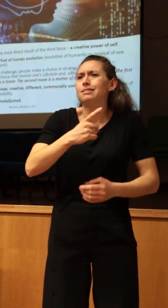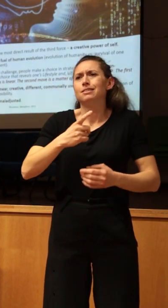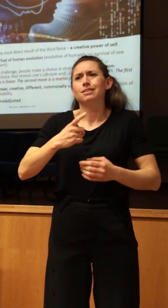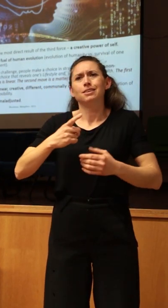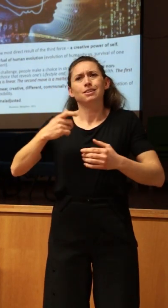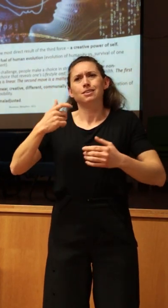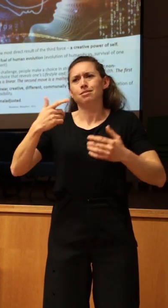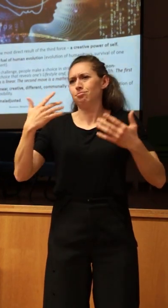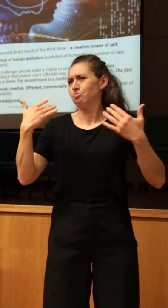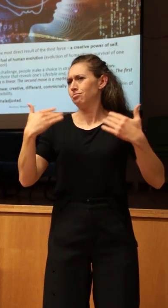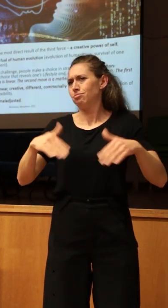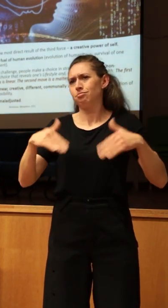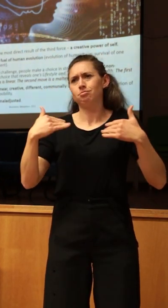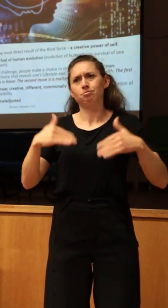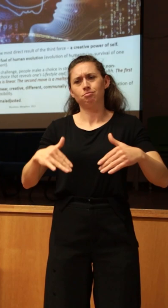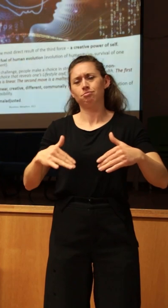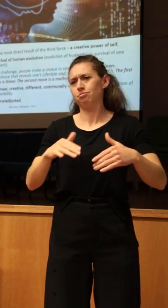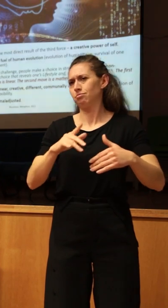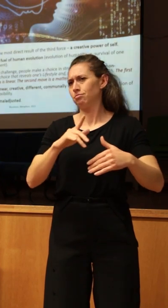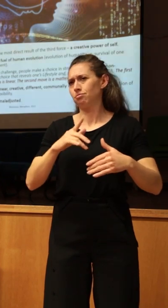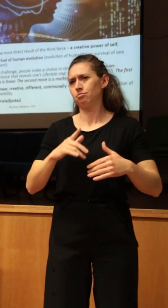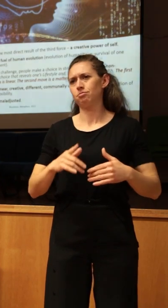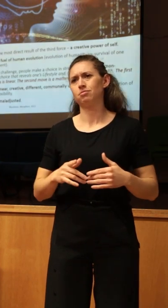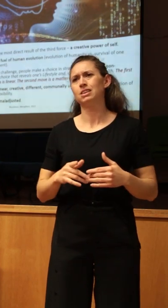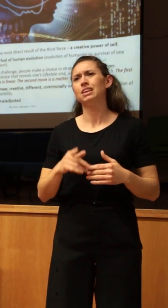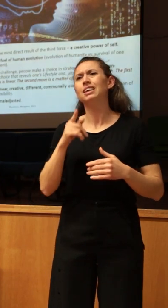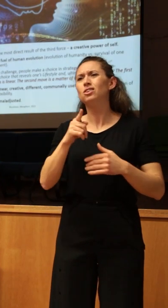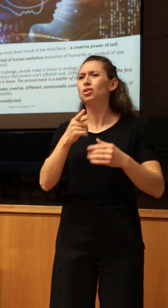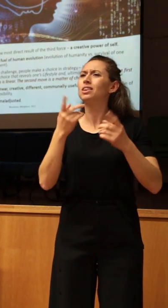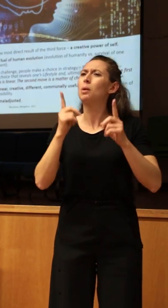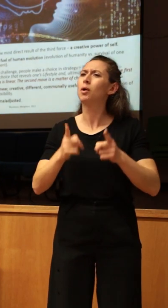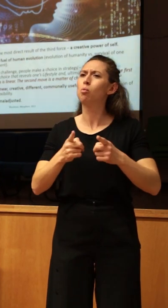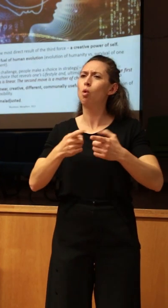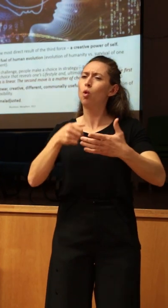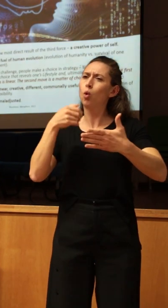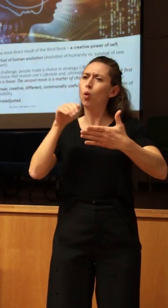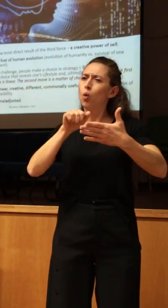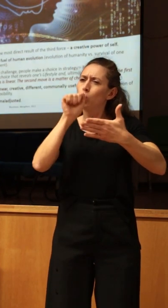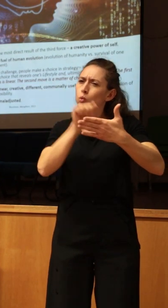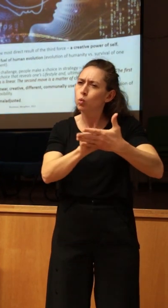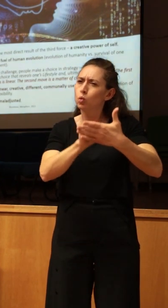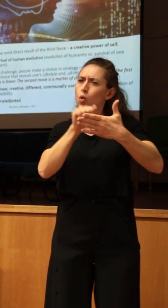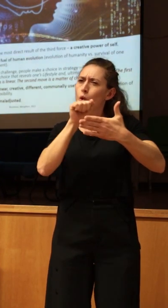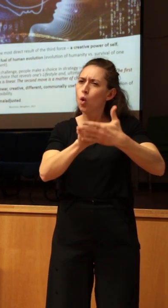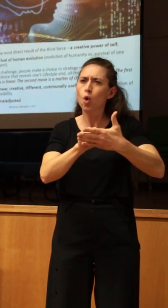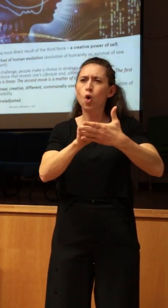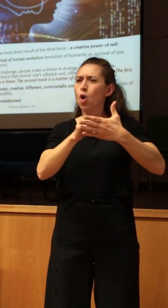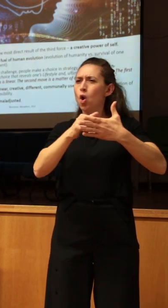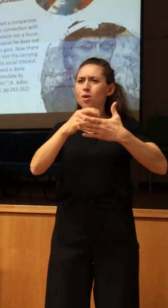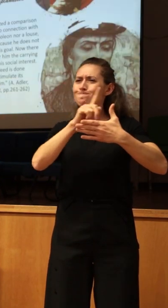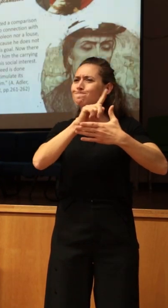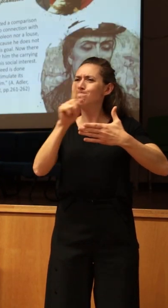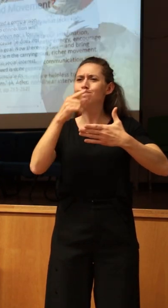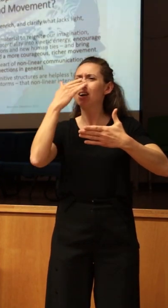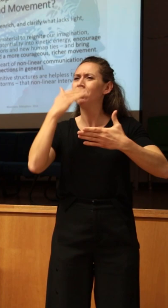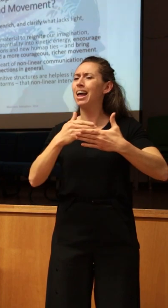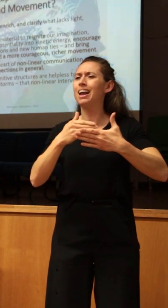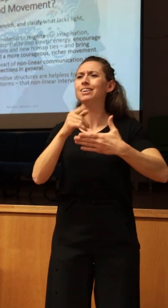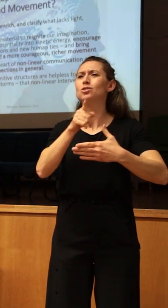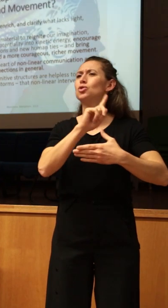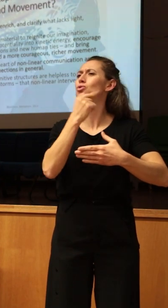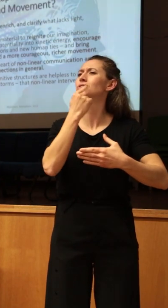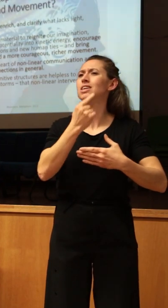muy right? costoso, sí. And it's very rigid. Y muy rígido. And at the end, it's maladjusted. Y al final no nos